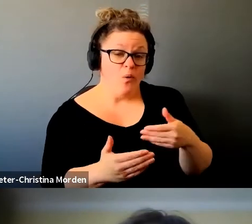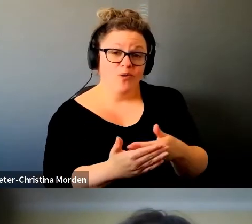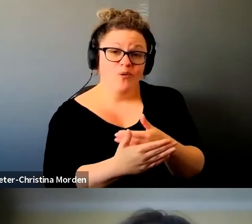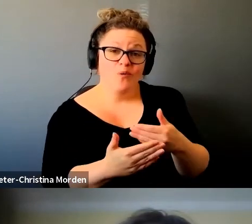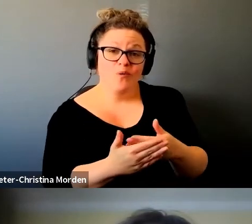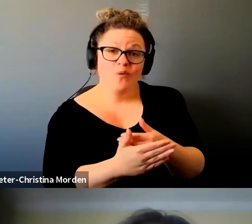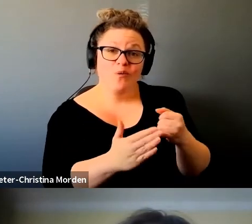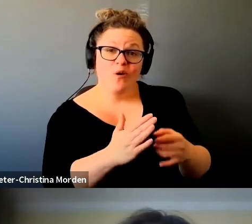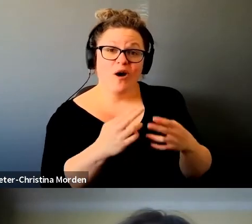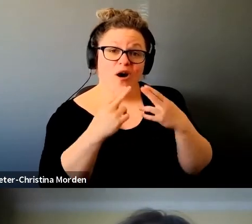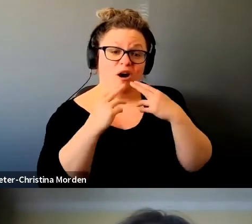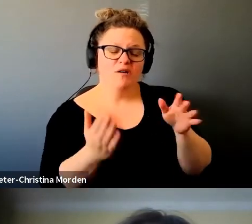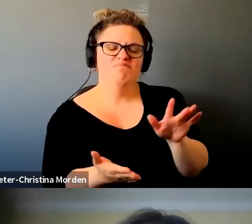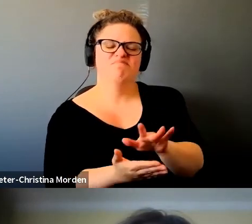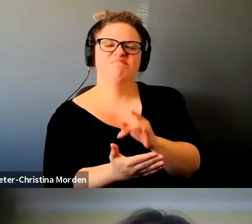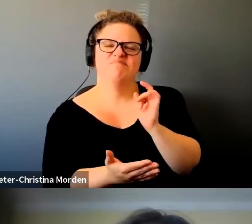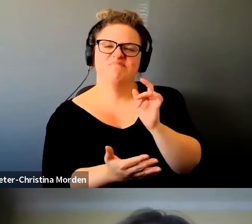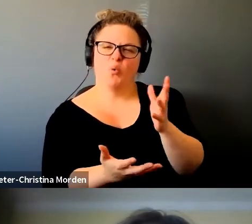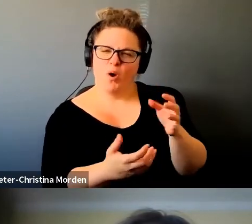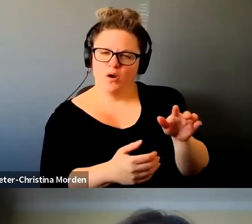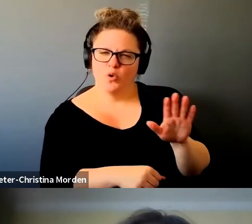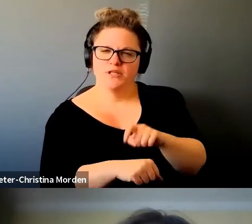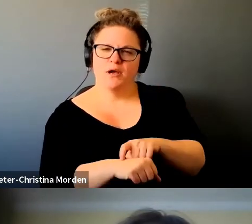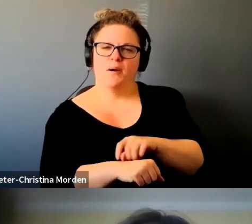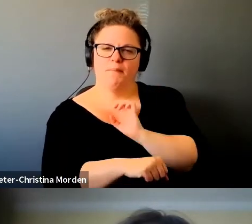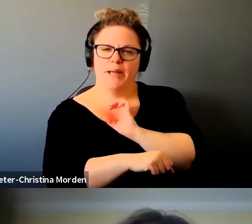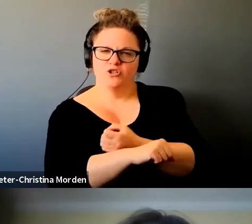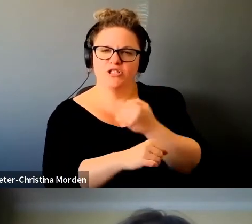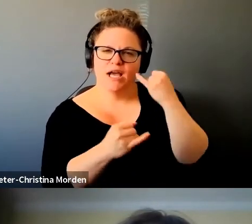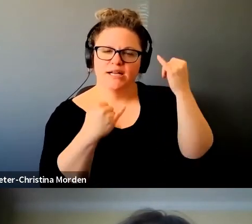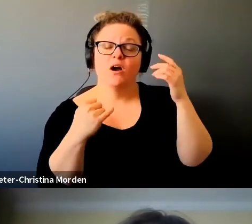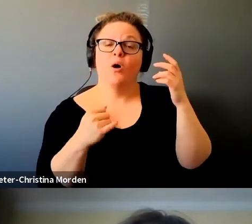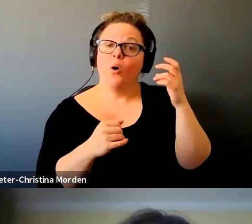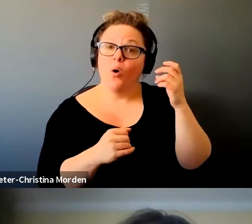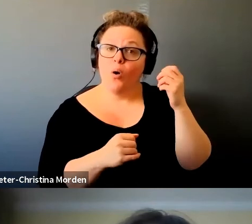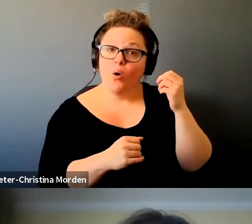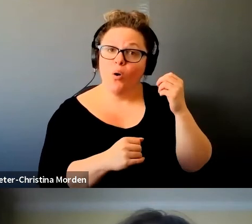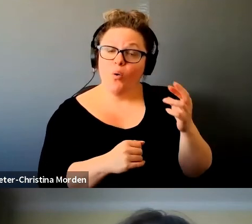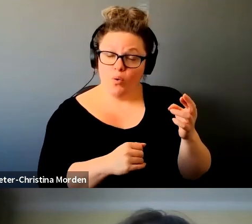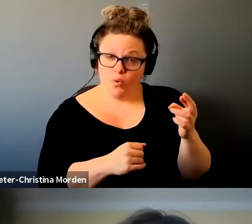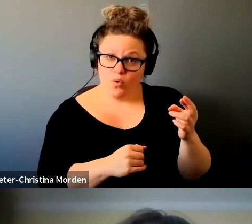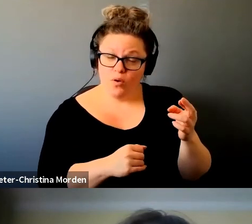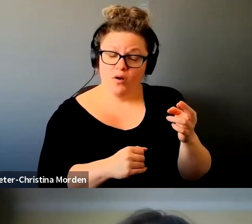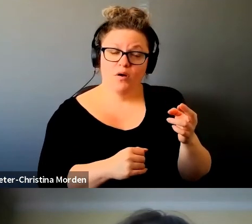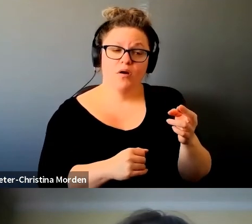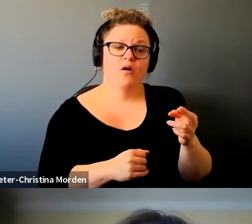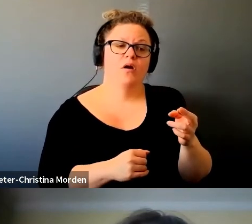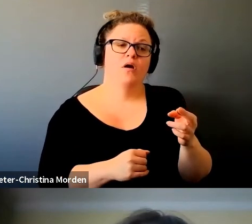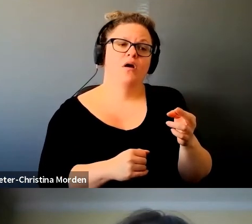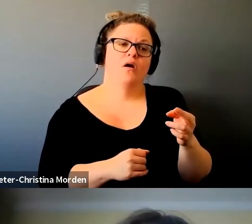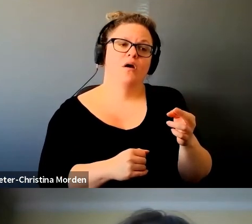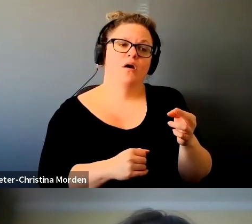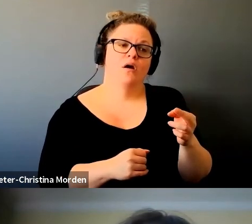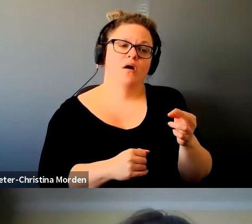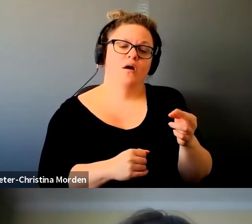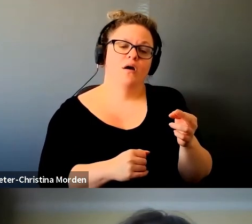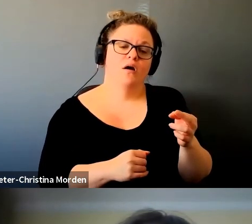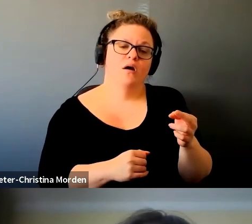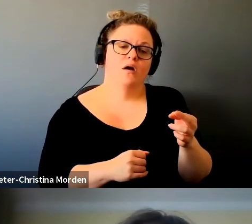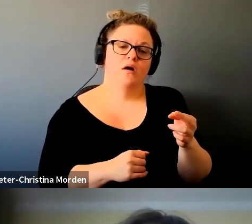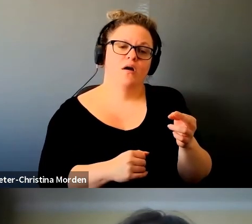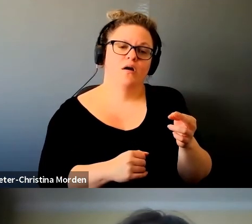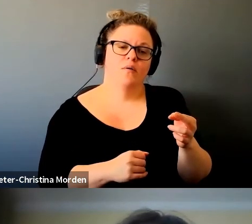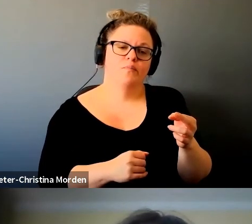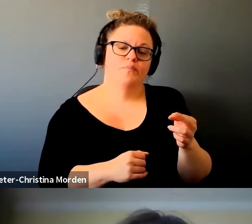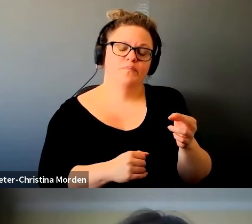time, energy, and ideas, or where it's purely a situation where